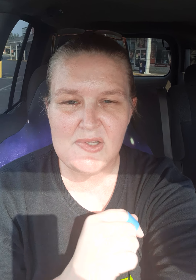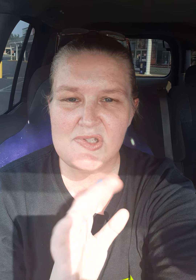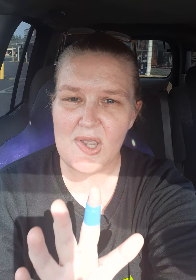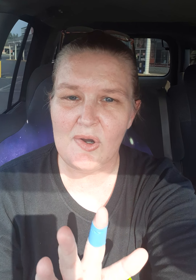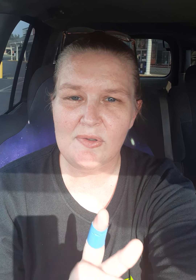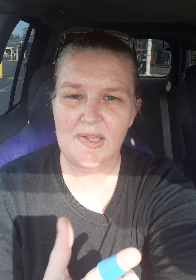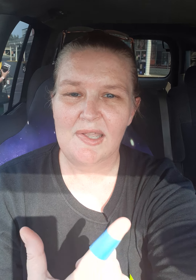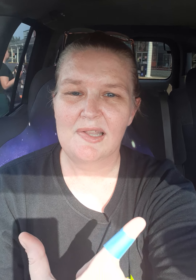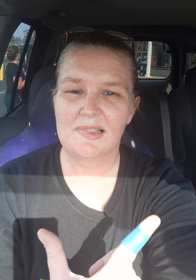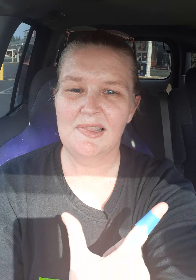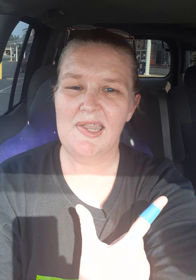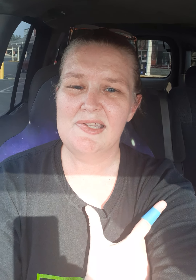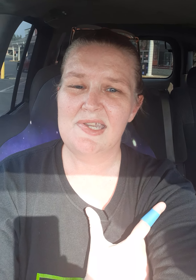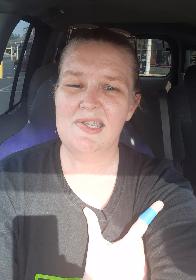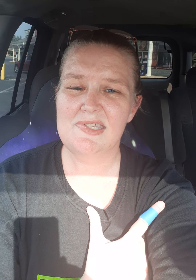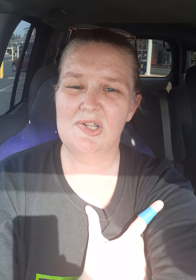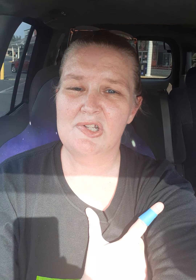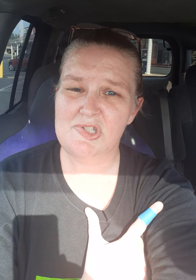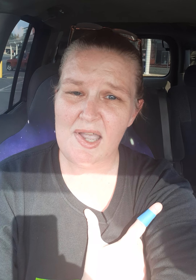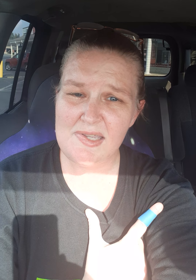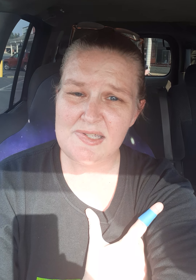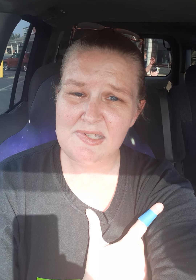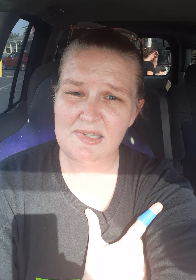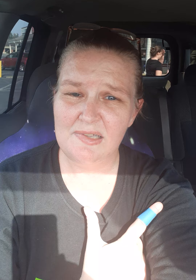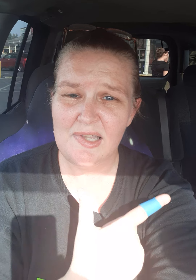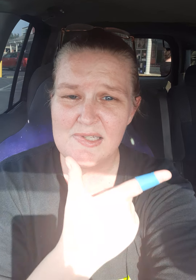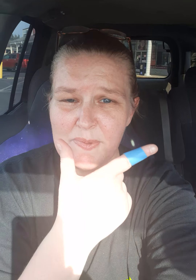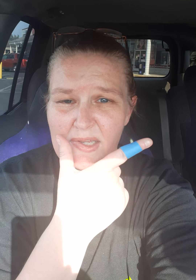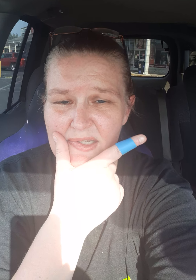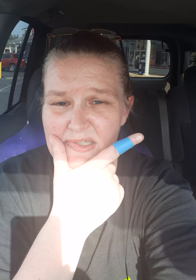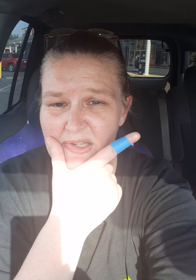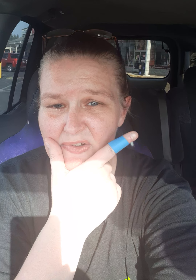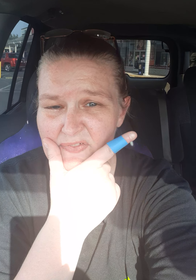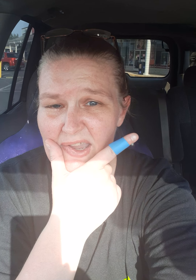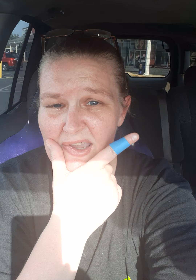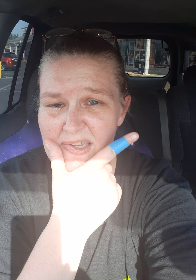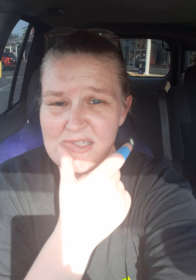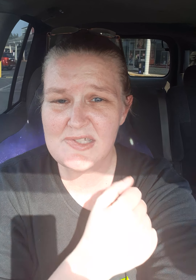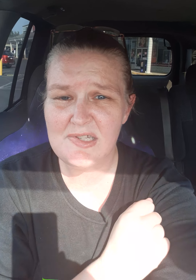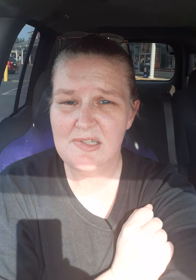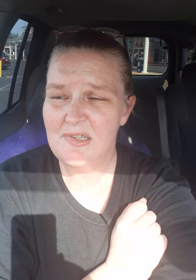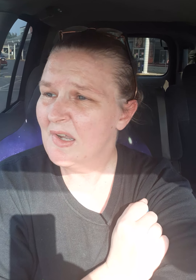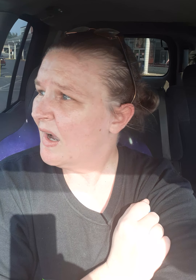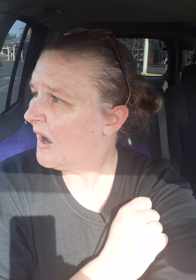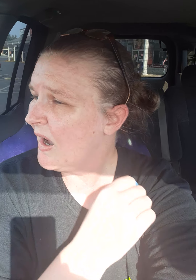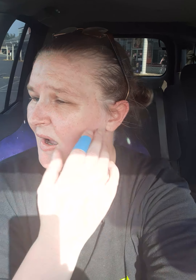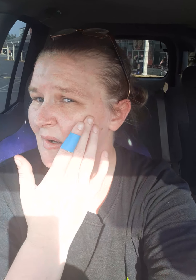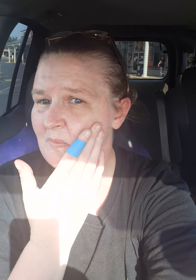So, lazy is on your chest. Lesbian is on your face. Um,